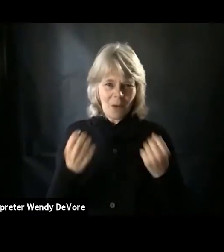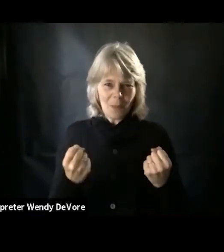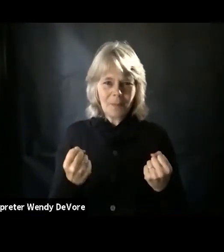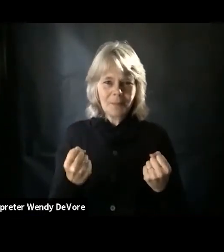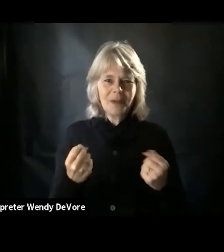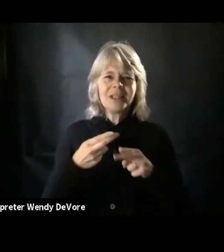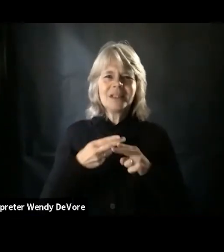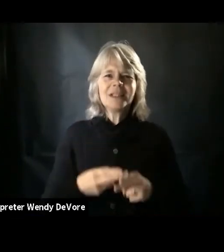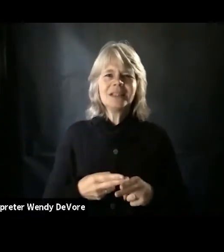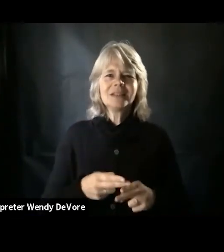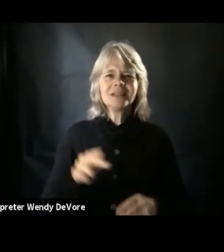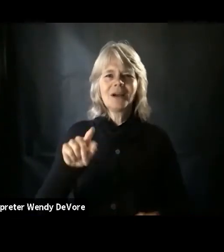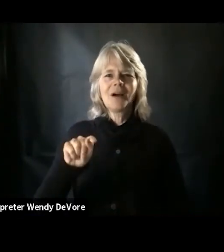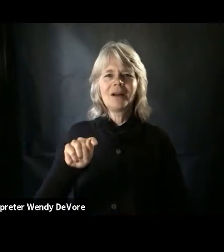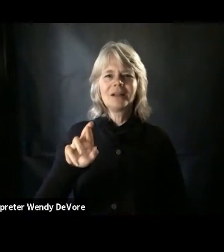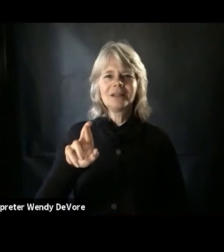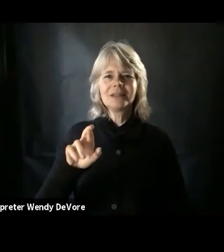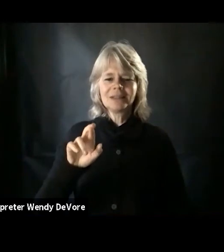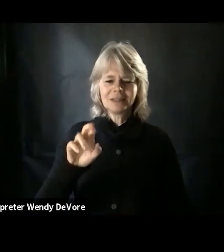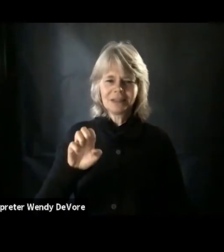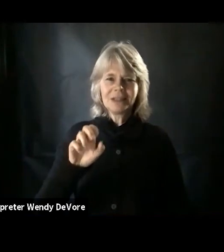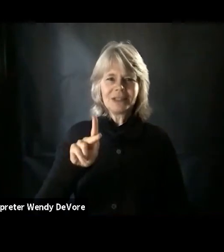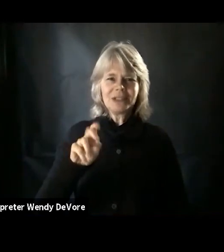called Treacher-Collins syndrome.